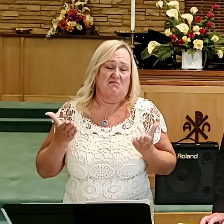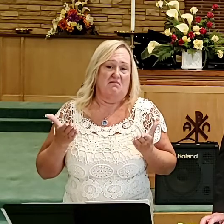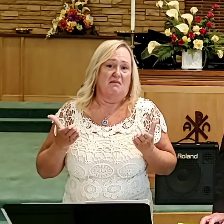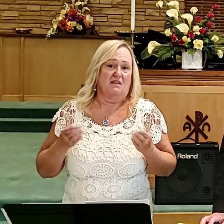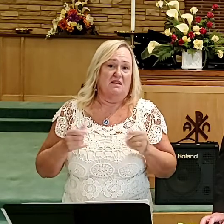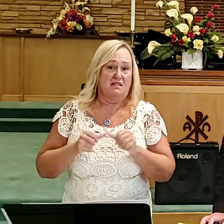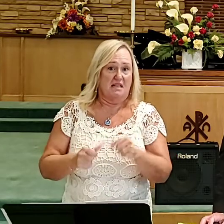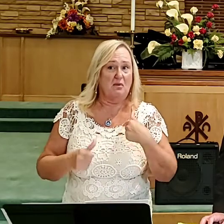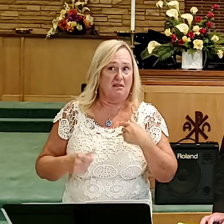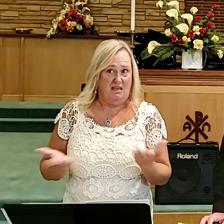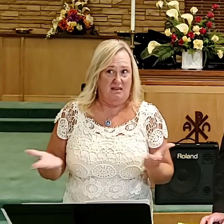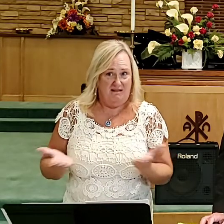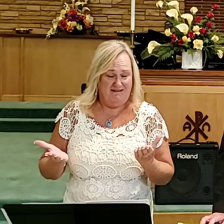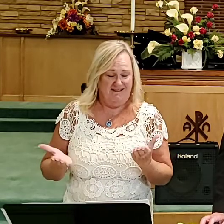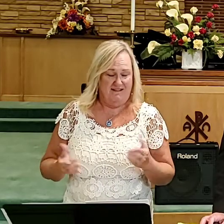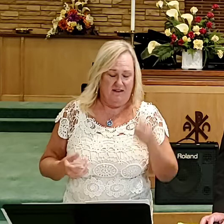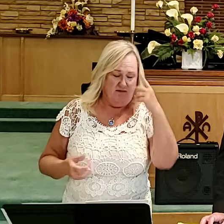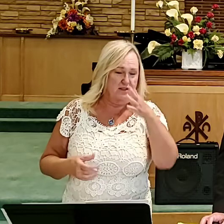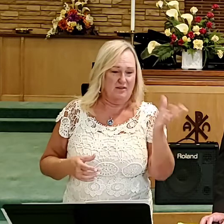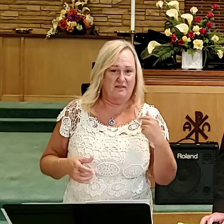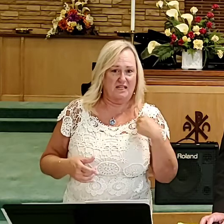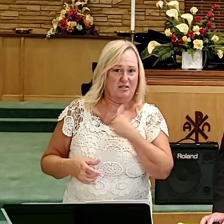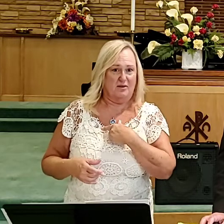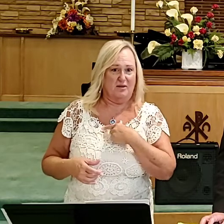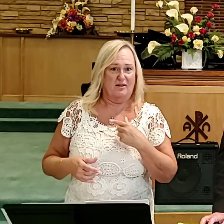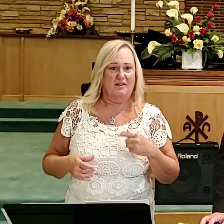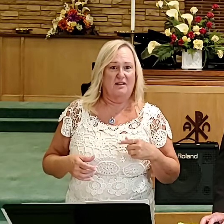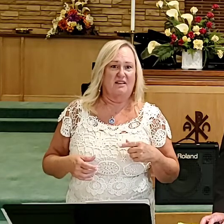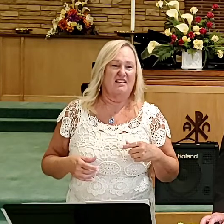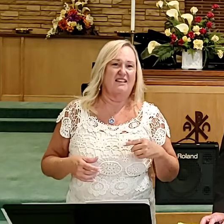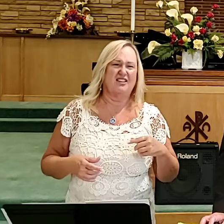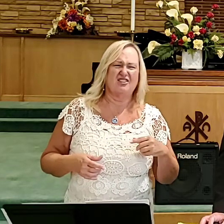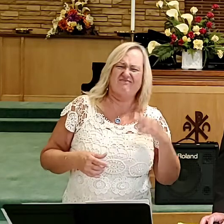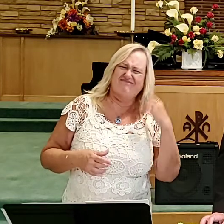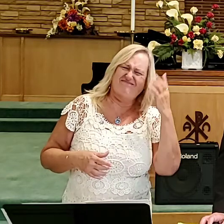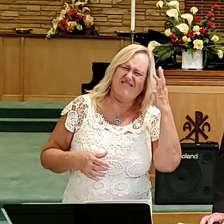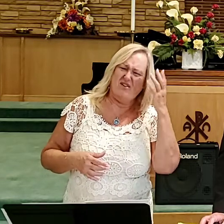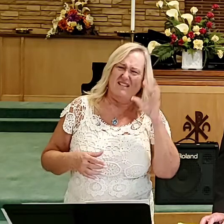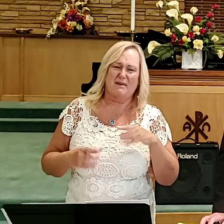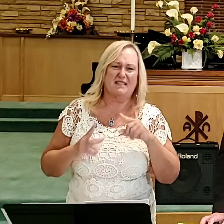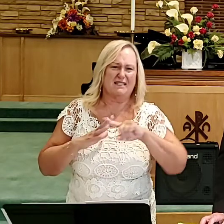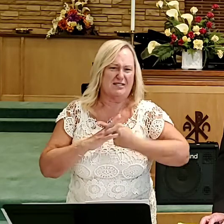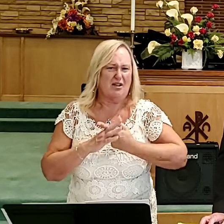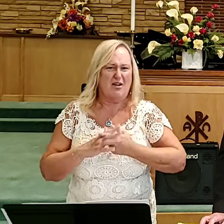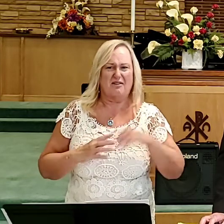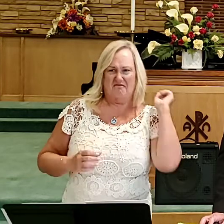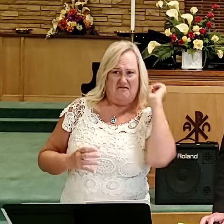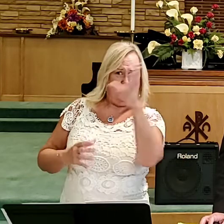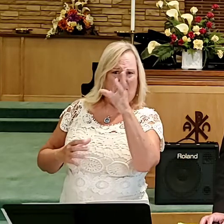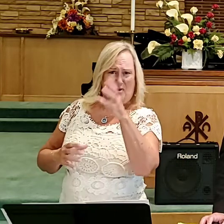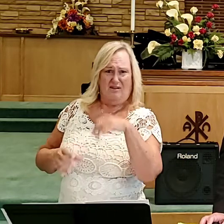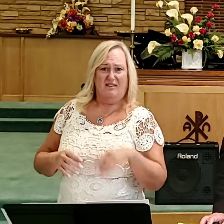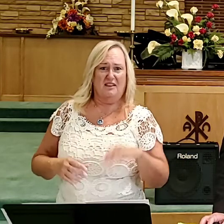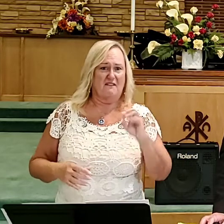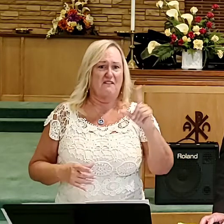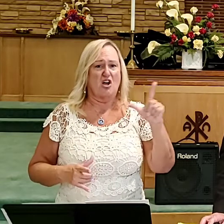Stay with me here. For those of us who are at least curious about the start of football in the